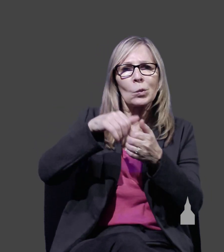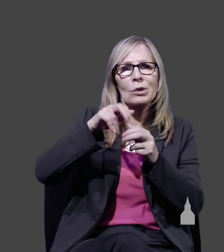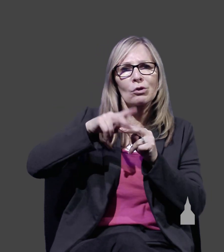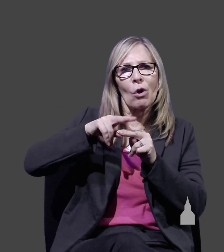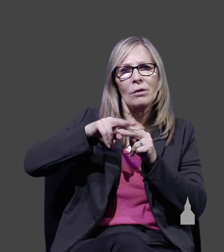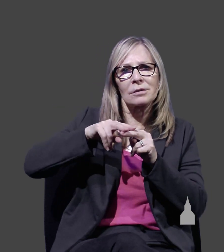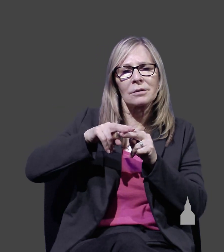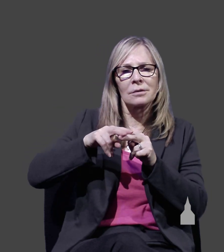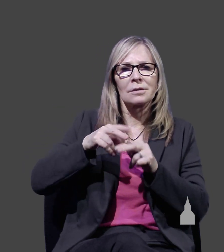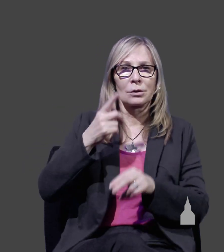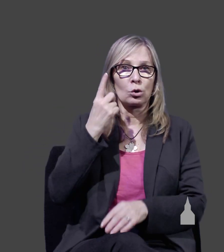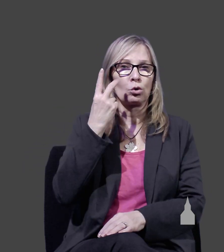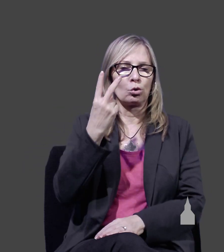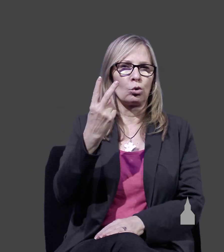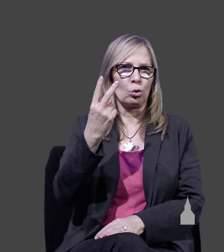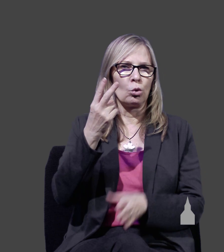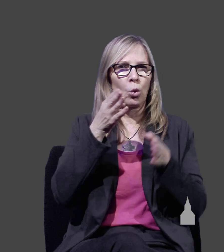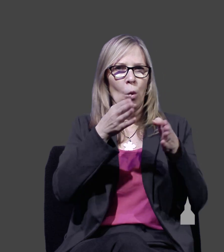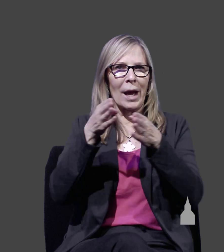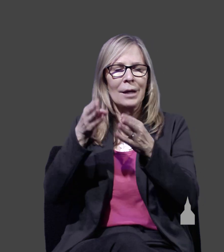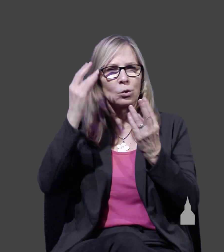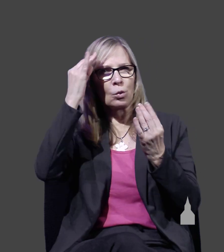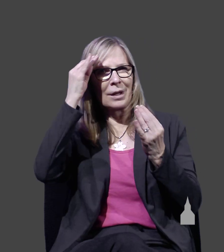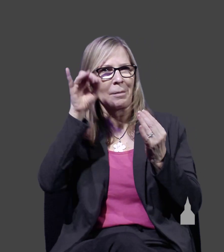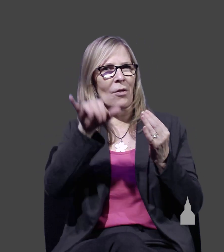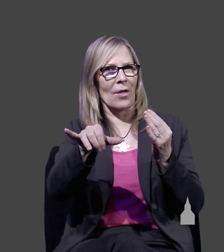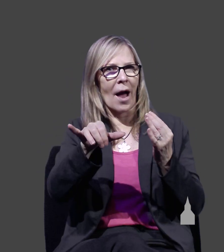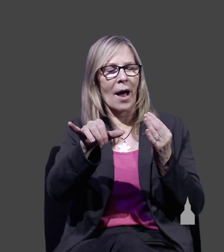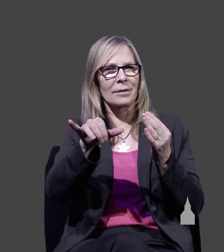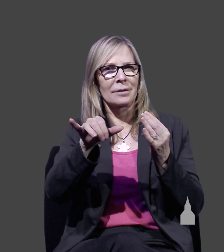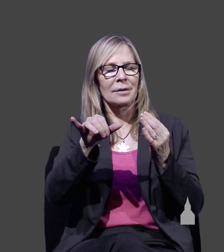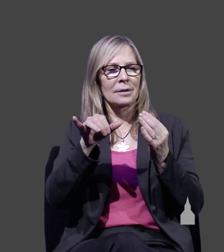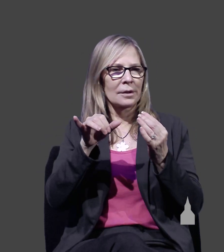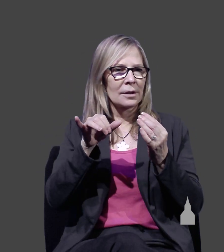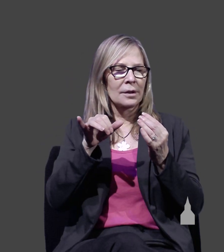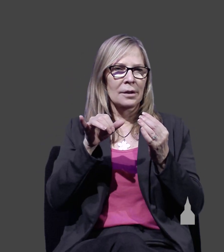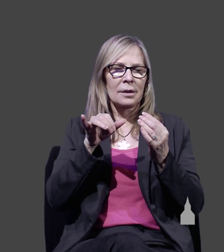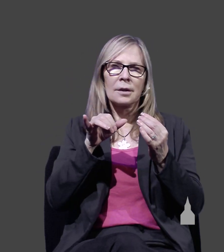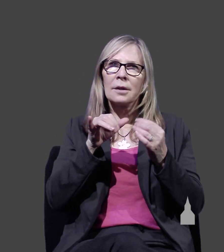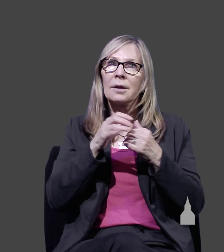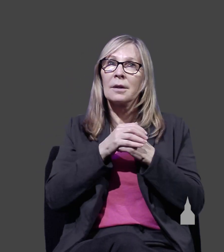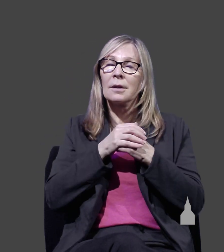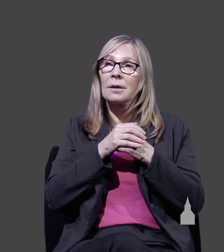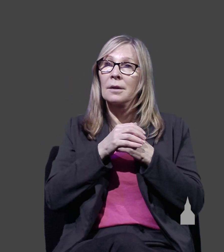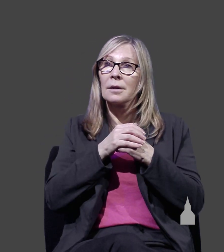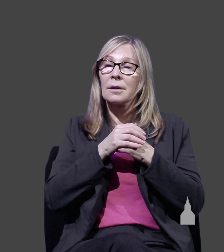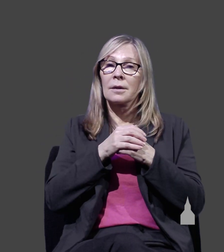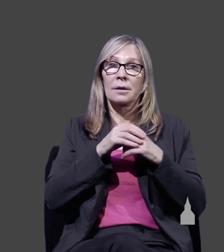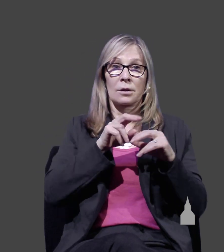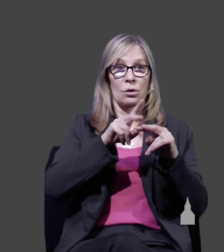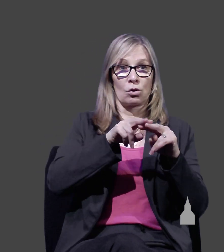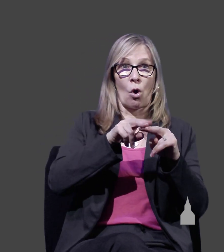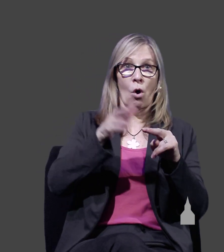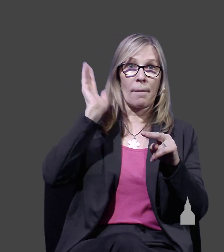this phrase, seasoned with salt, and I don't think they're necessarily either or, they're both and. Salt, in ancient times in